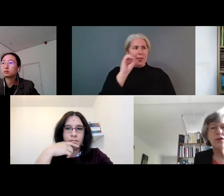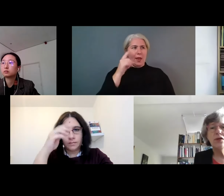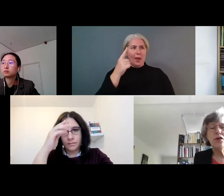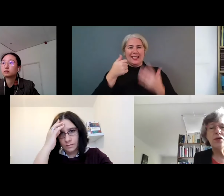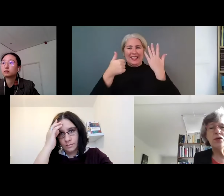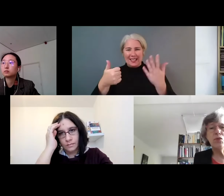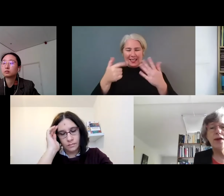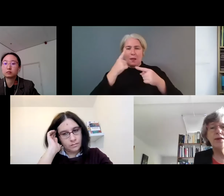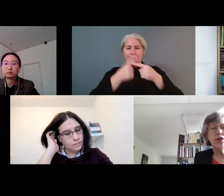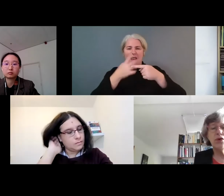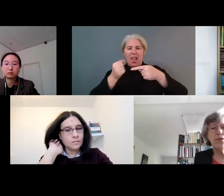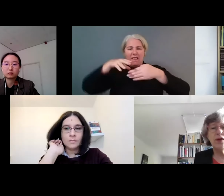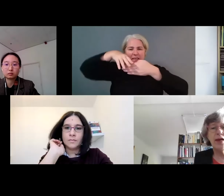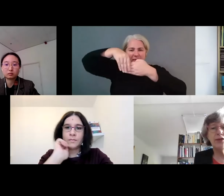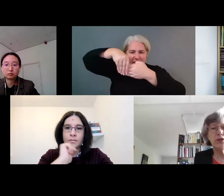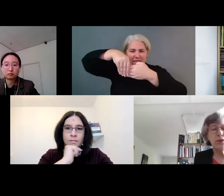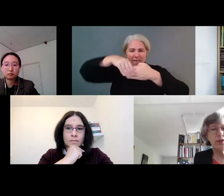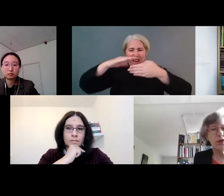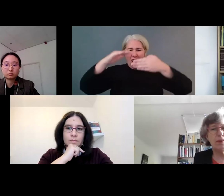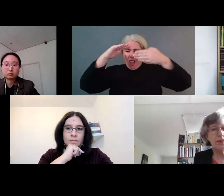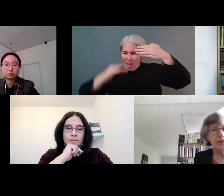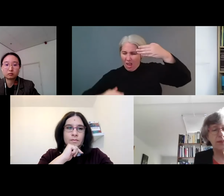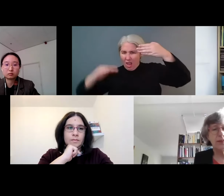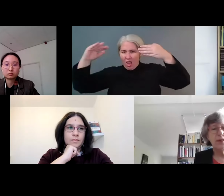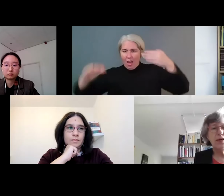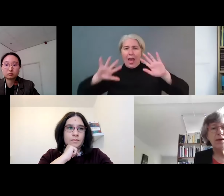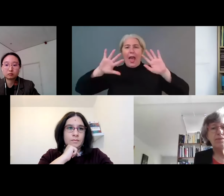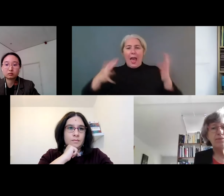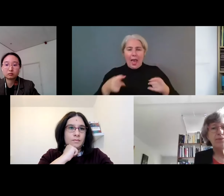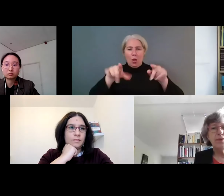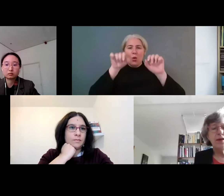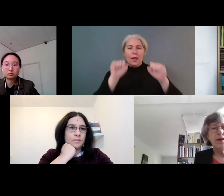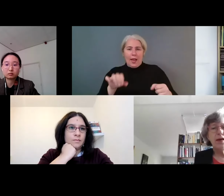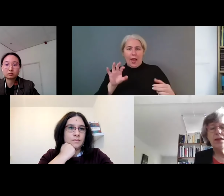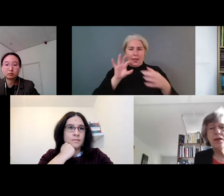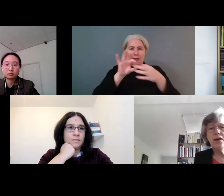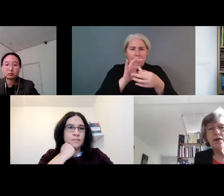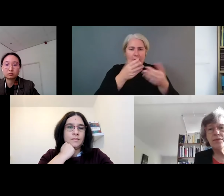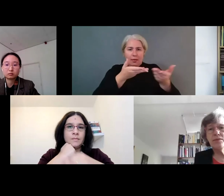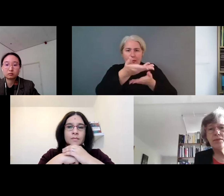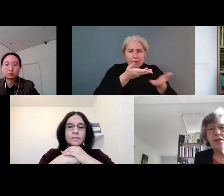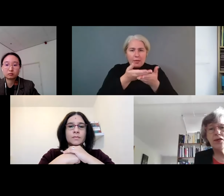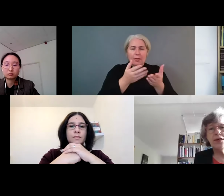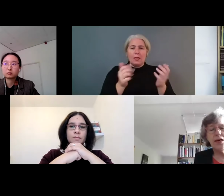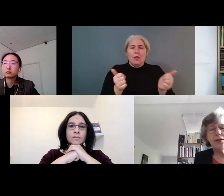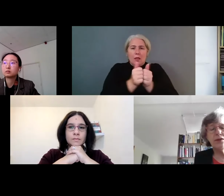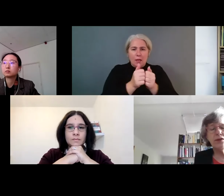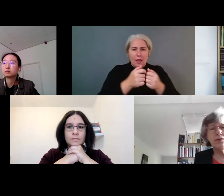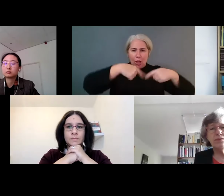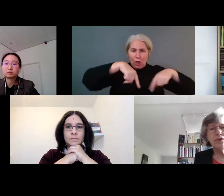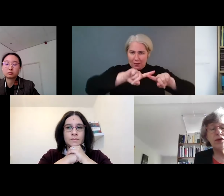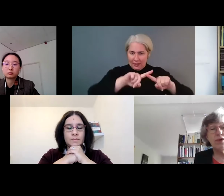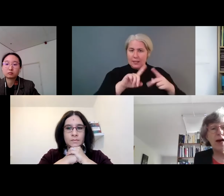on ways of engaging with the committees. Then the